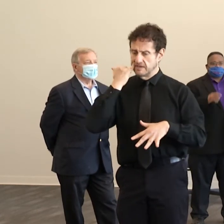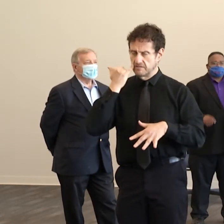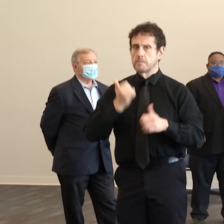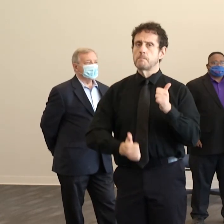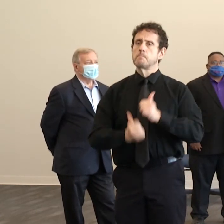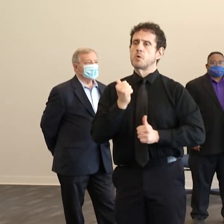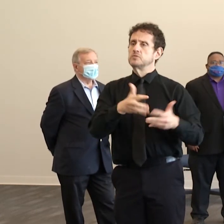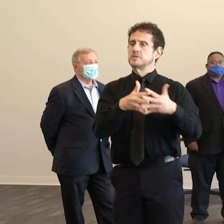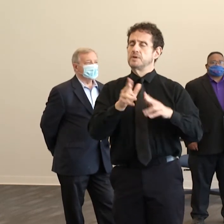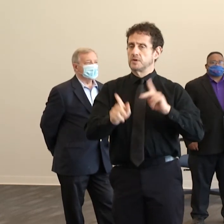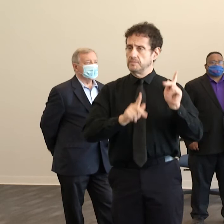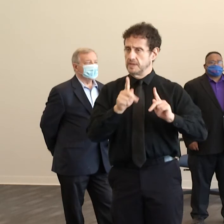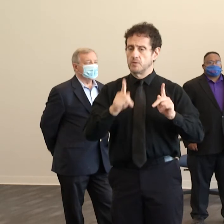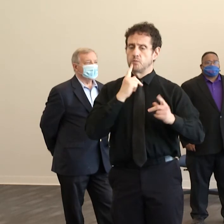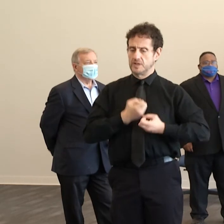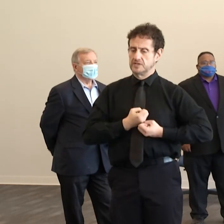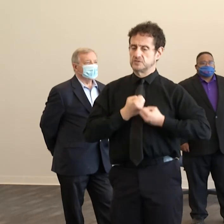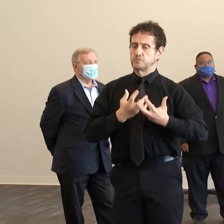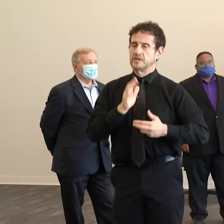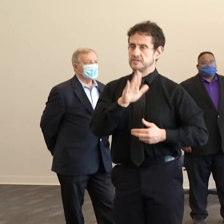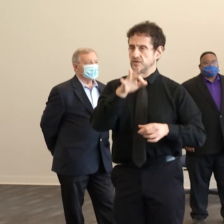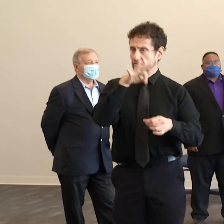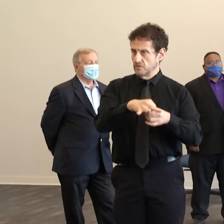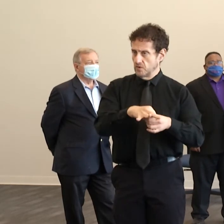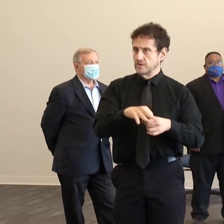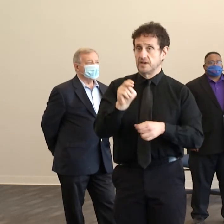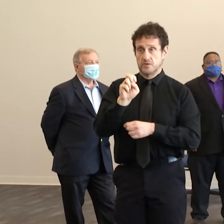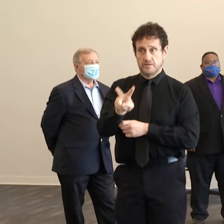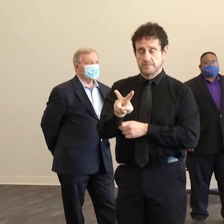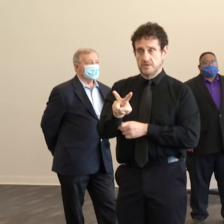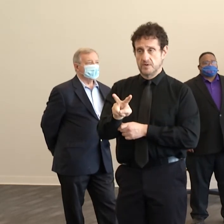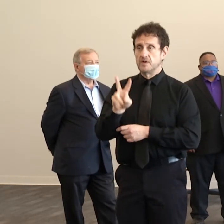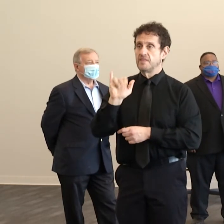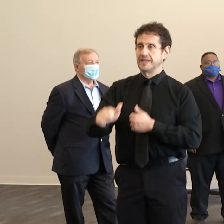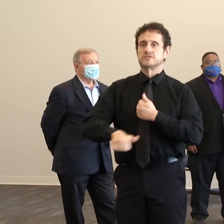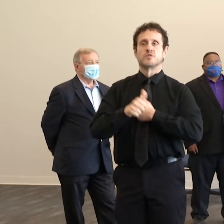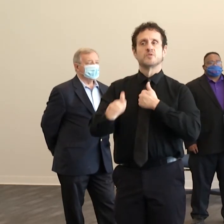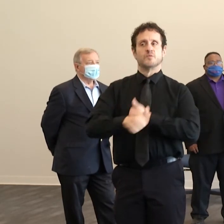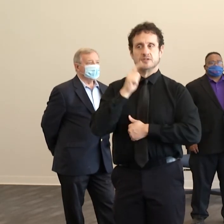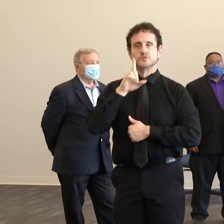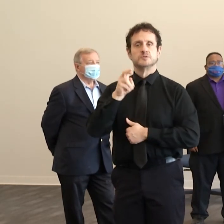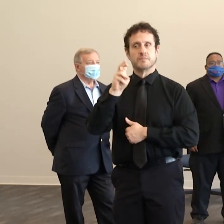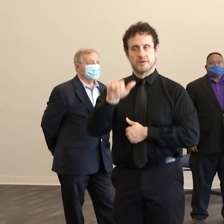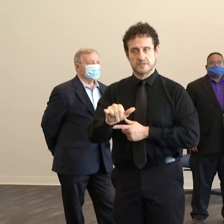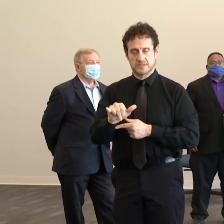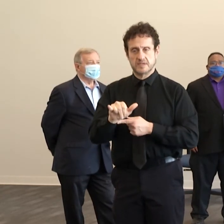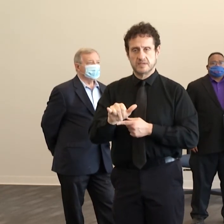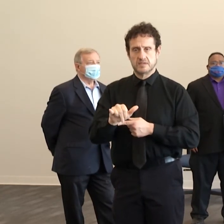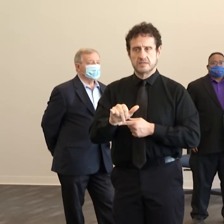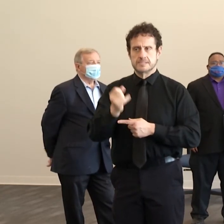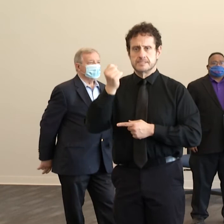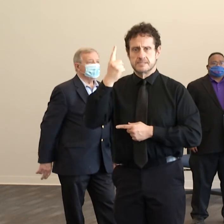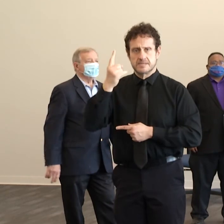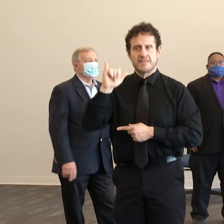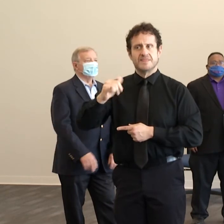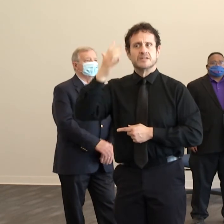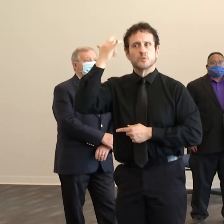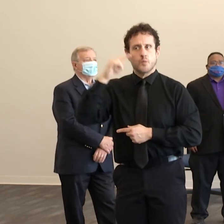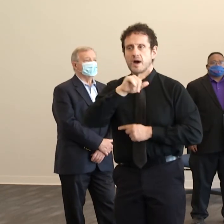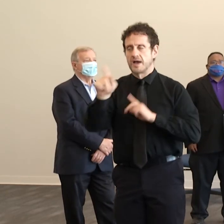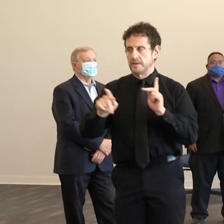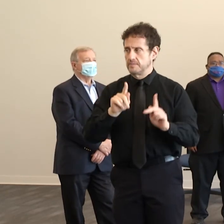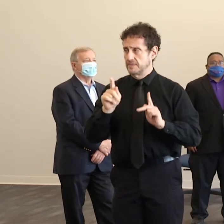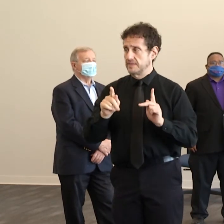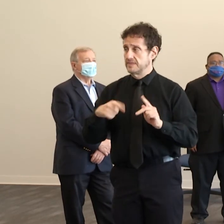American people are going to express their will in November, that's a threat. Make no mistake, that is why they are doing